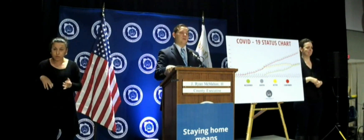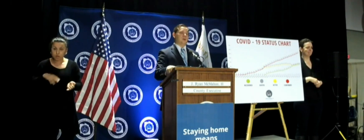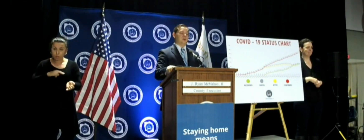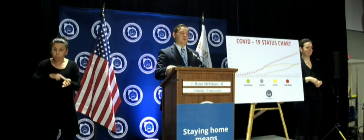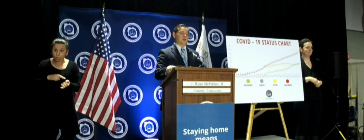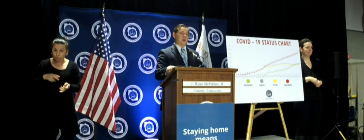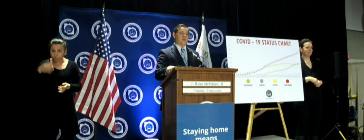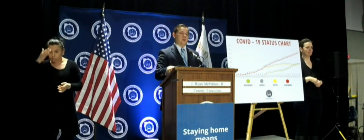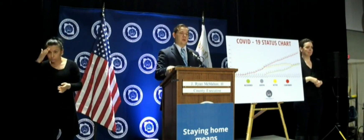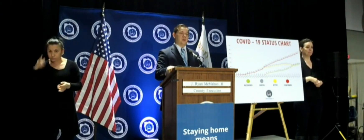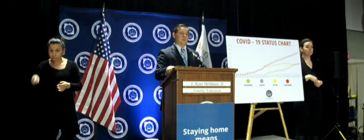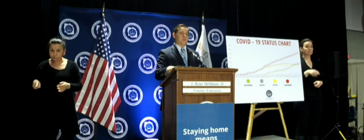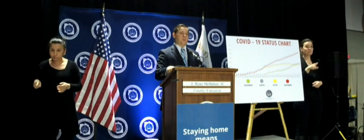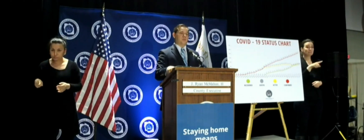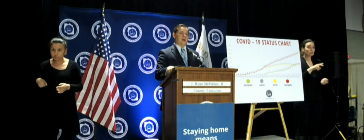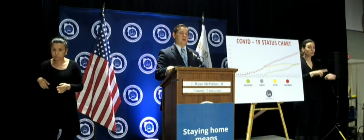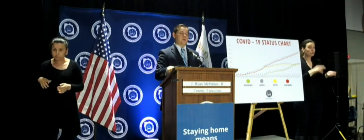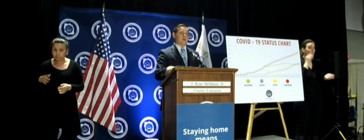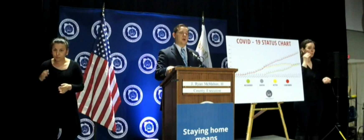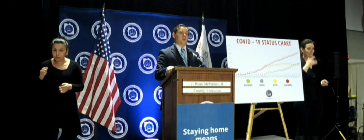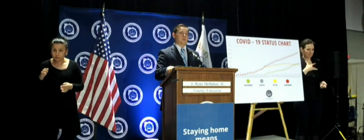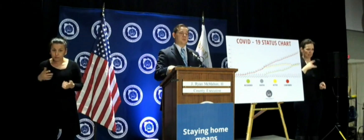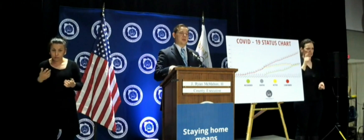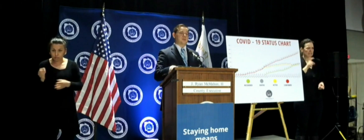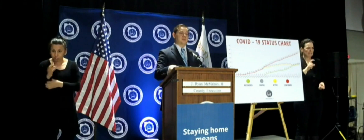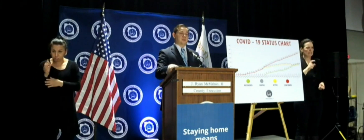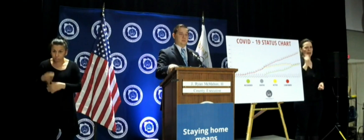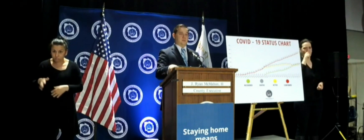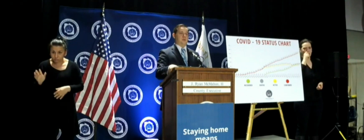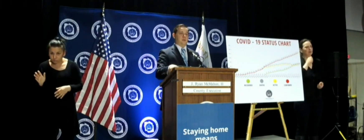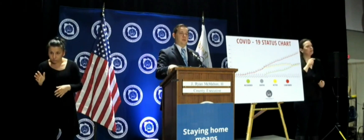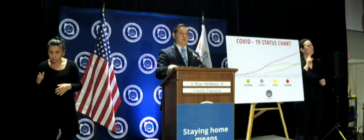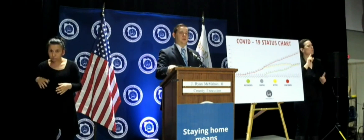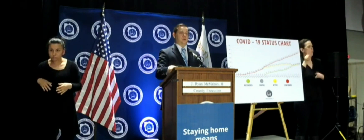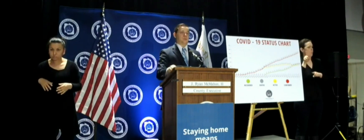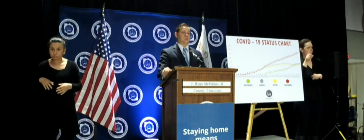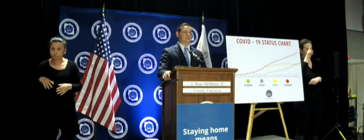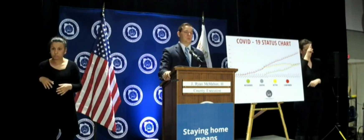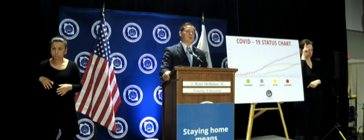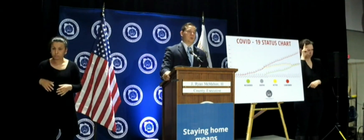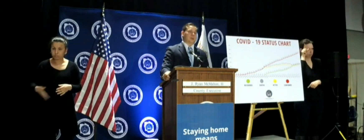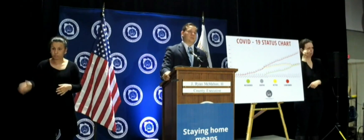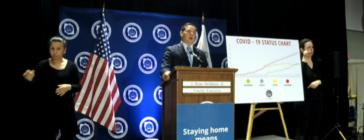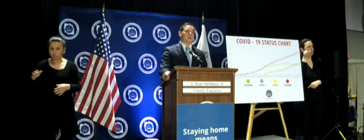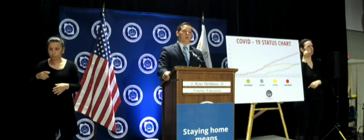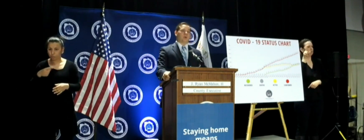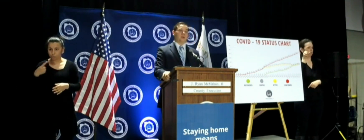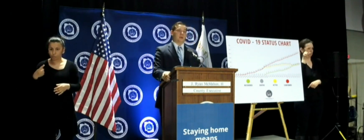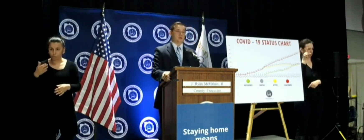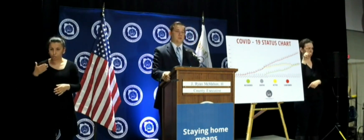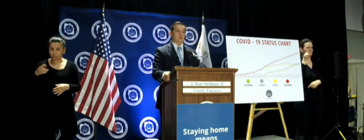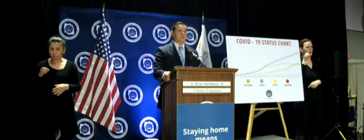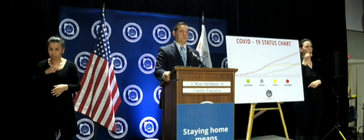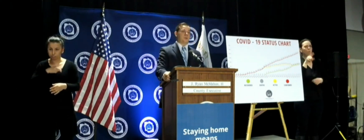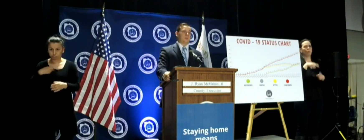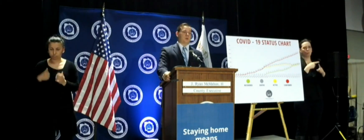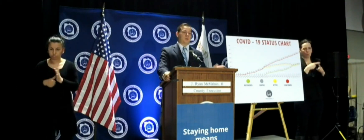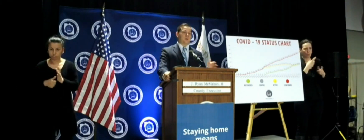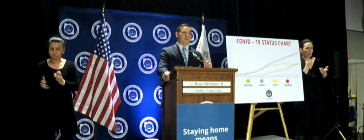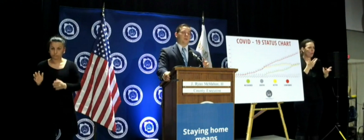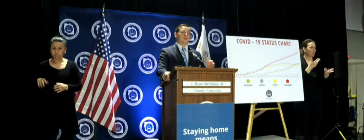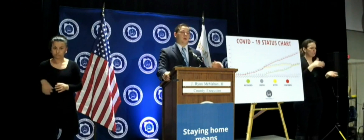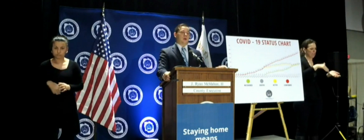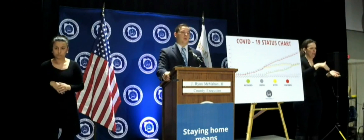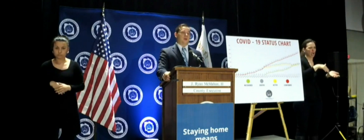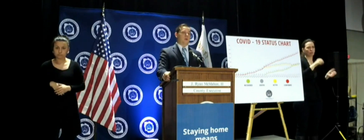could have certain healthcare providers can come and do testing in the nursing homes. That's probably more likely, Andrew, is that people would